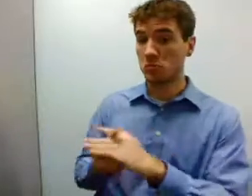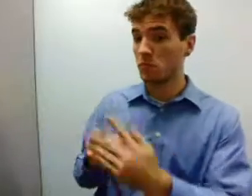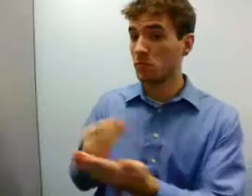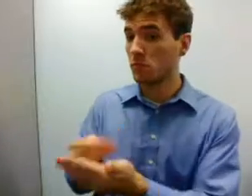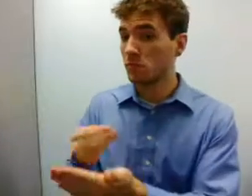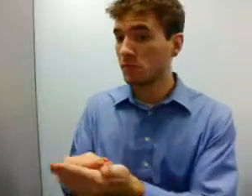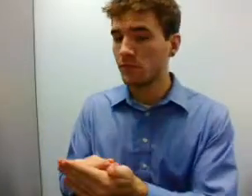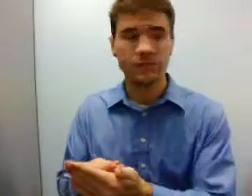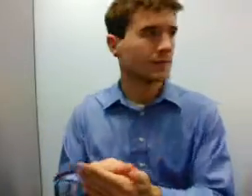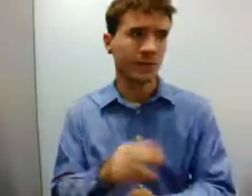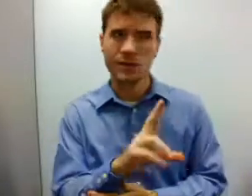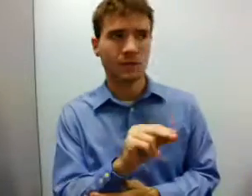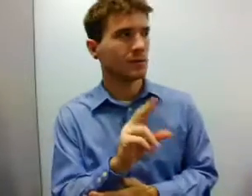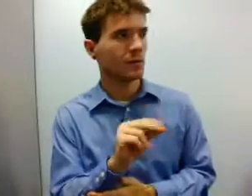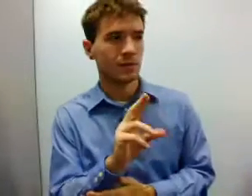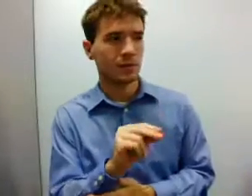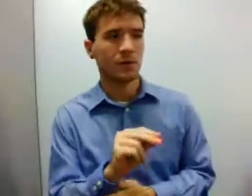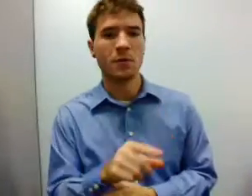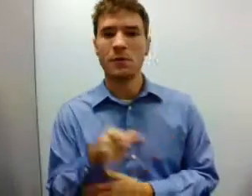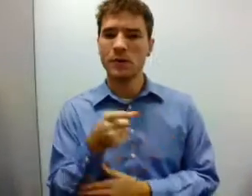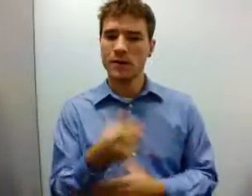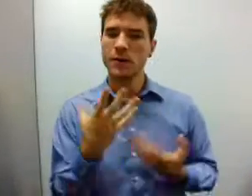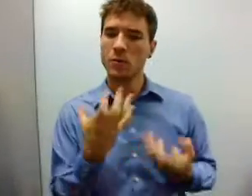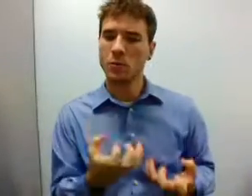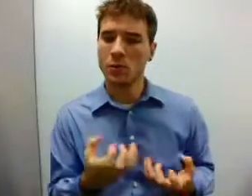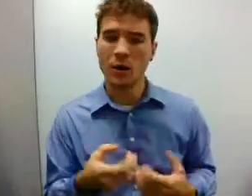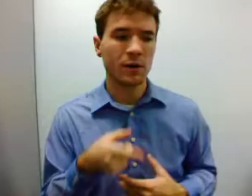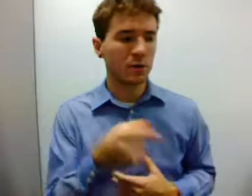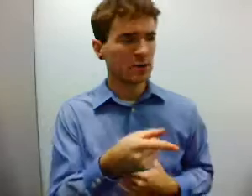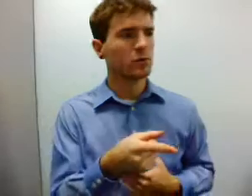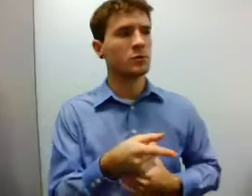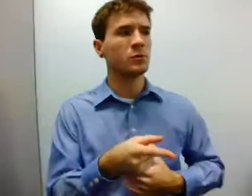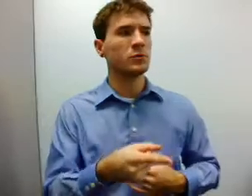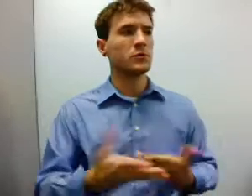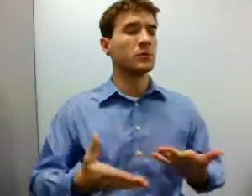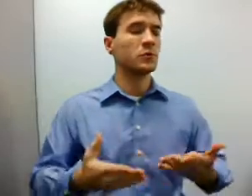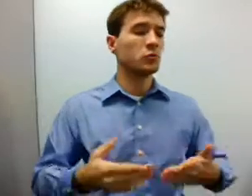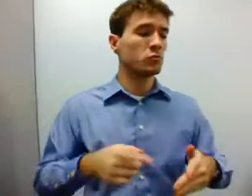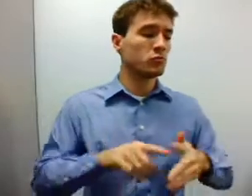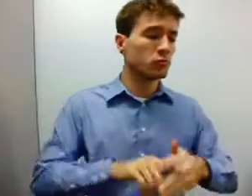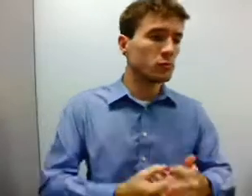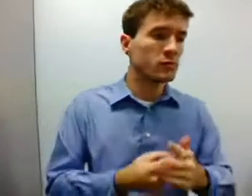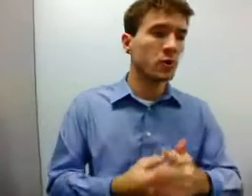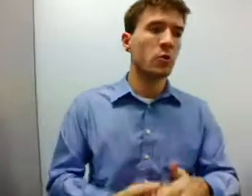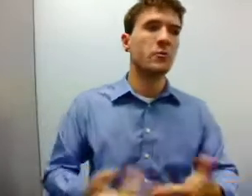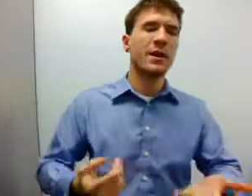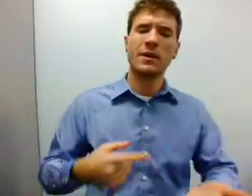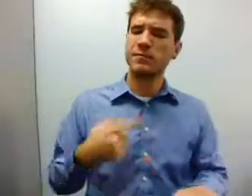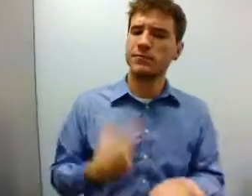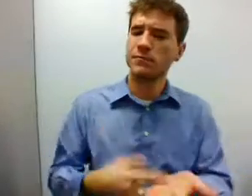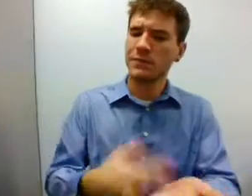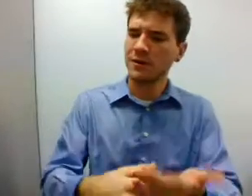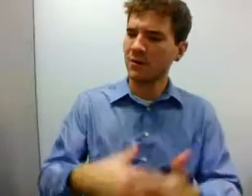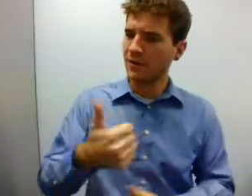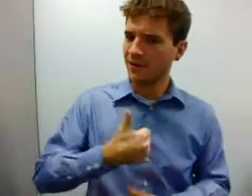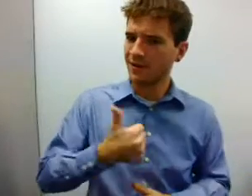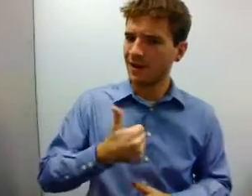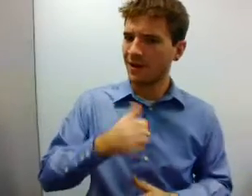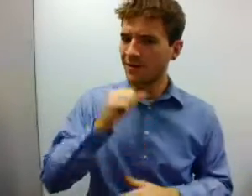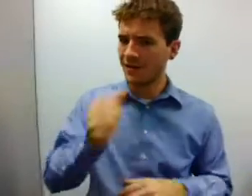negotiate salary. And they may even pay more for you because they're like, wow, we can't let Denise go. She's such a fabulous candidate. We were only going to pay this much, but now that we found Denise, we're willing to